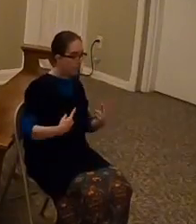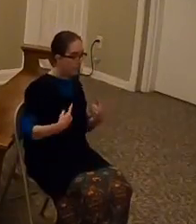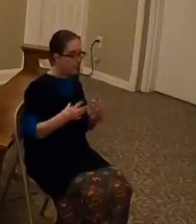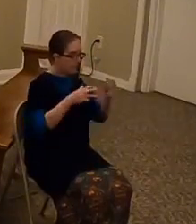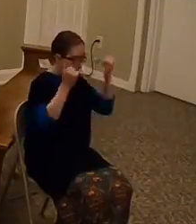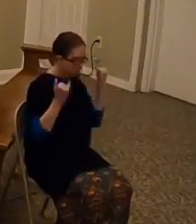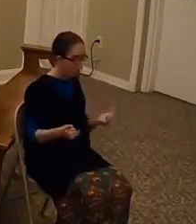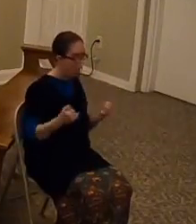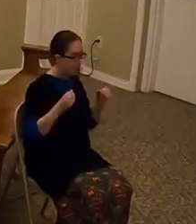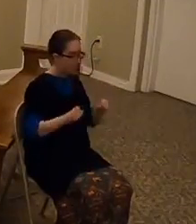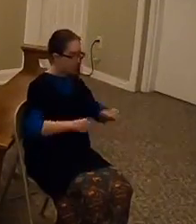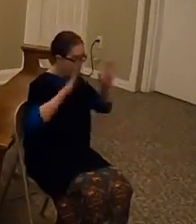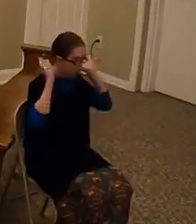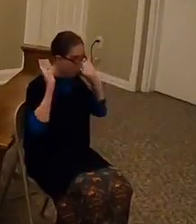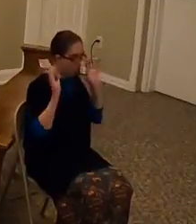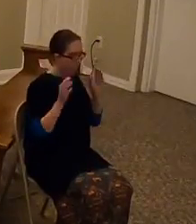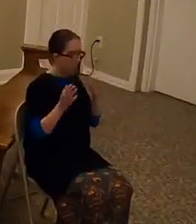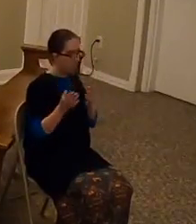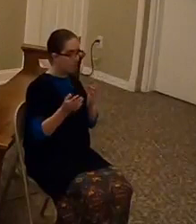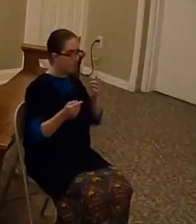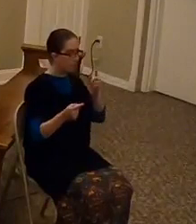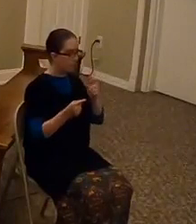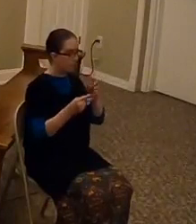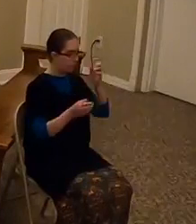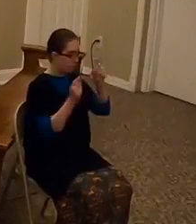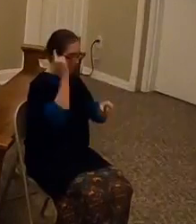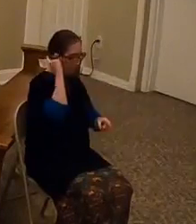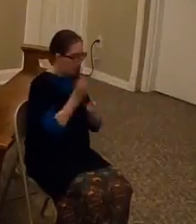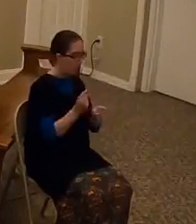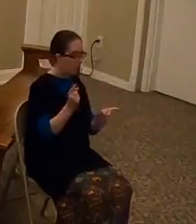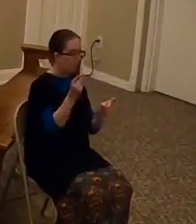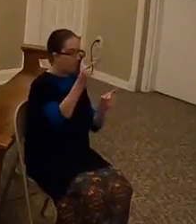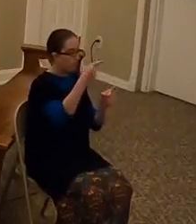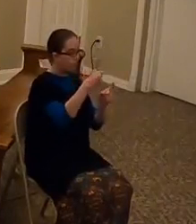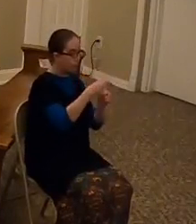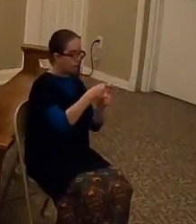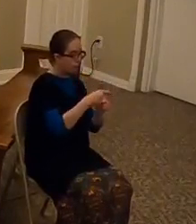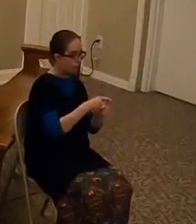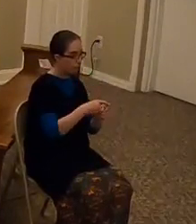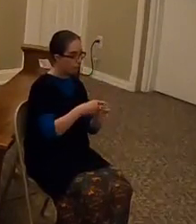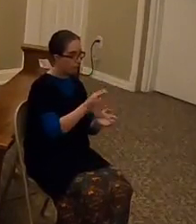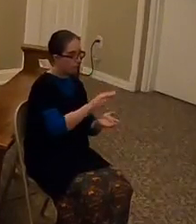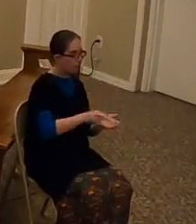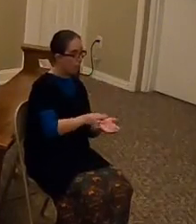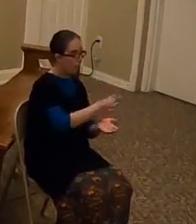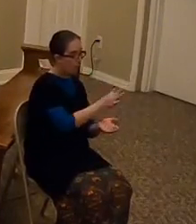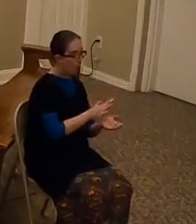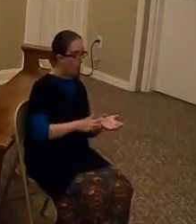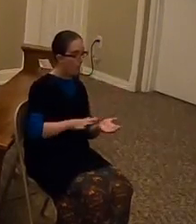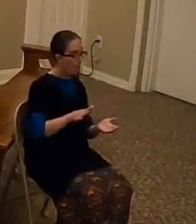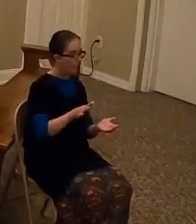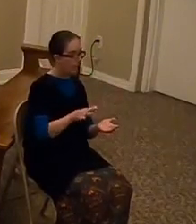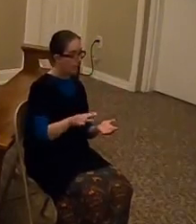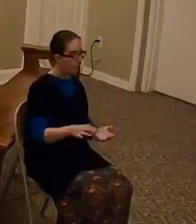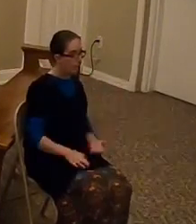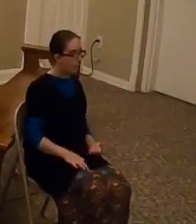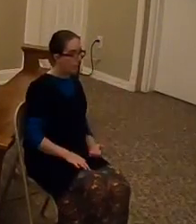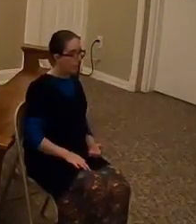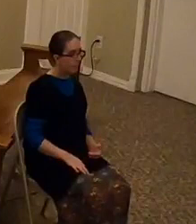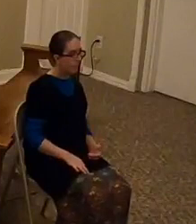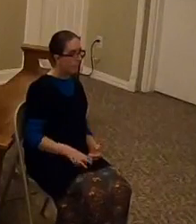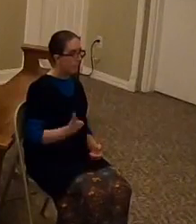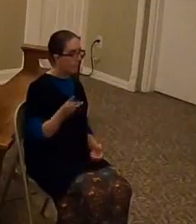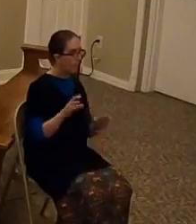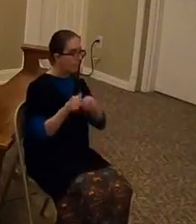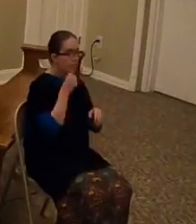so now yield your members servants to righteousness, Willis, unto holiness. We